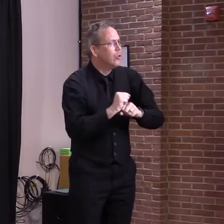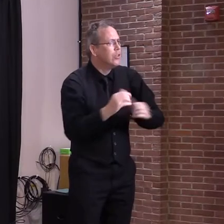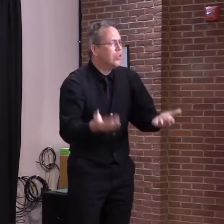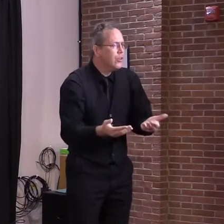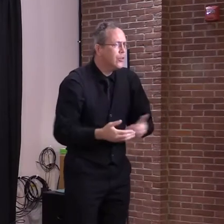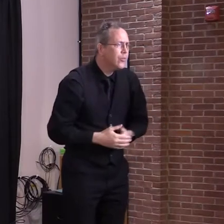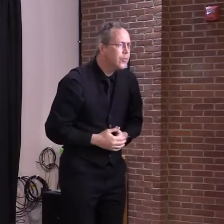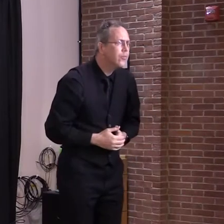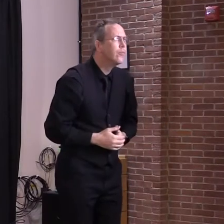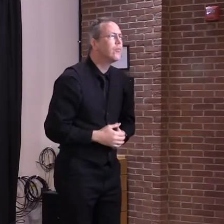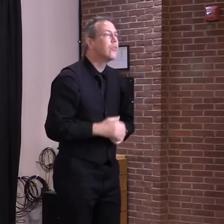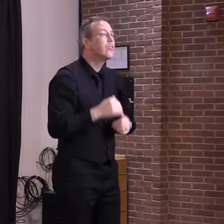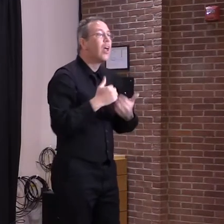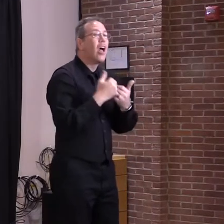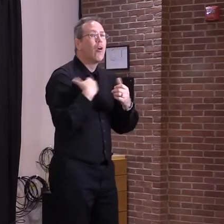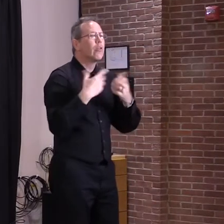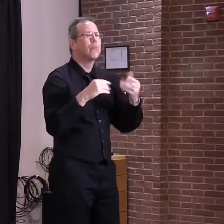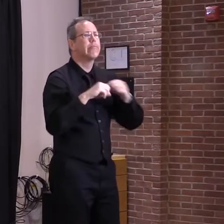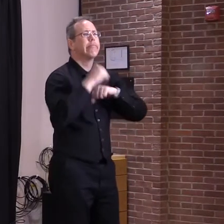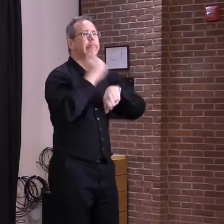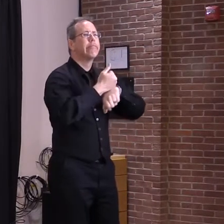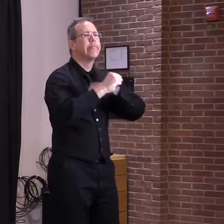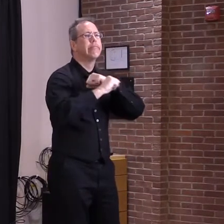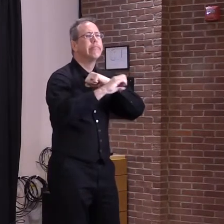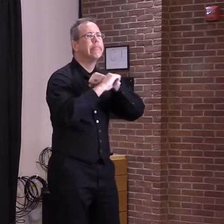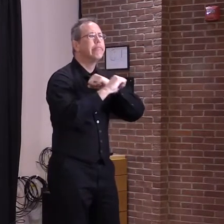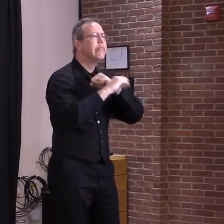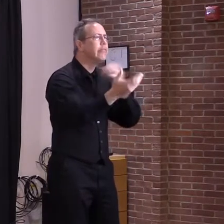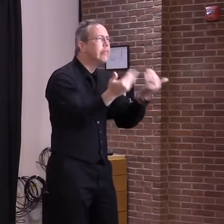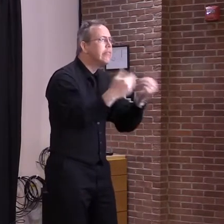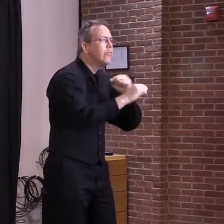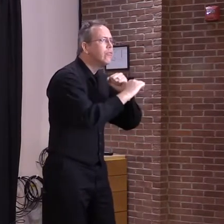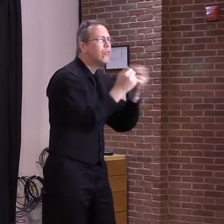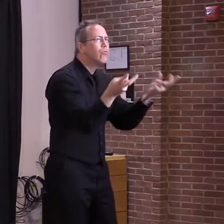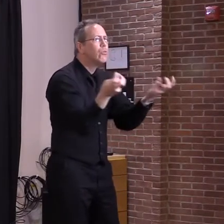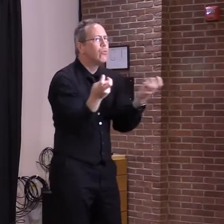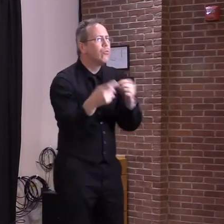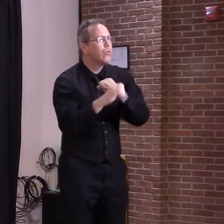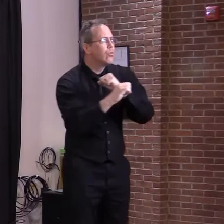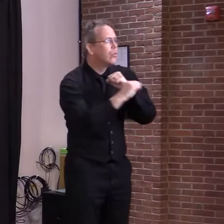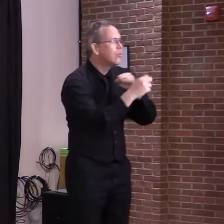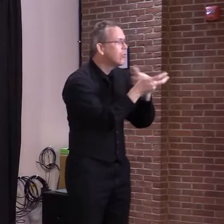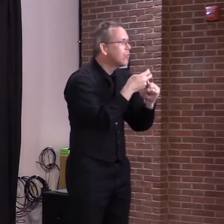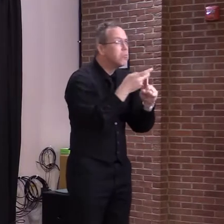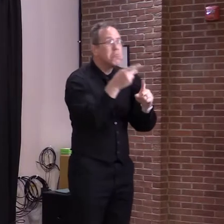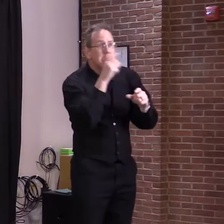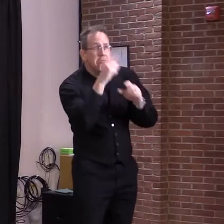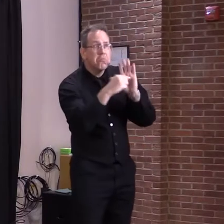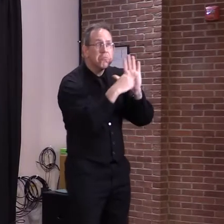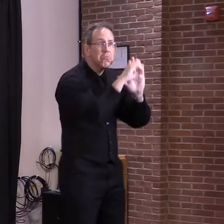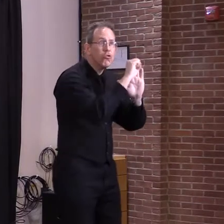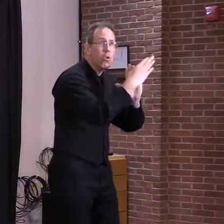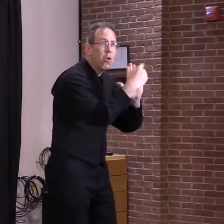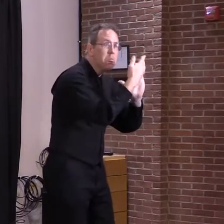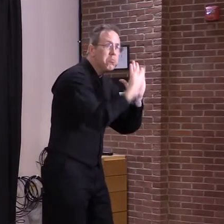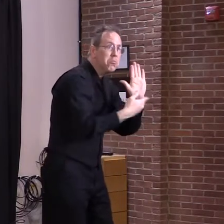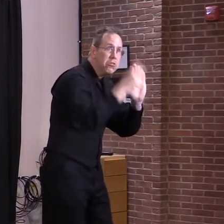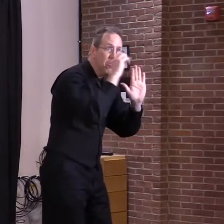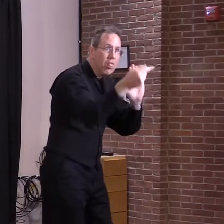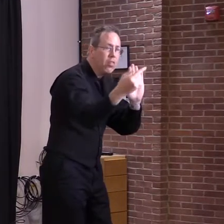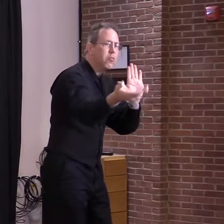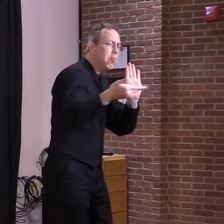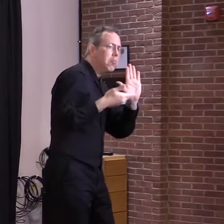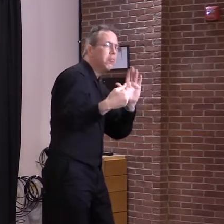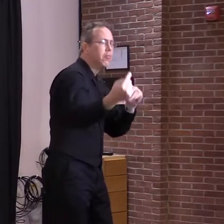recruitment marketing and relocation network so that when people do hear about this incentive program and call us, we have local